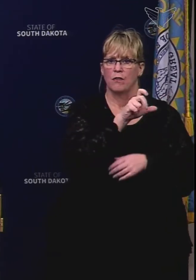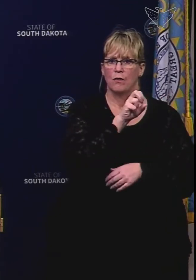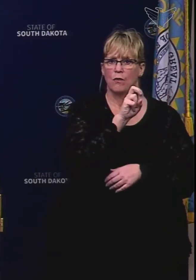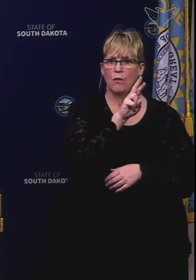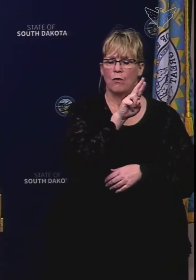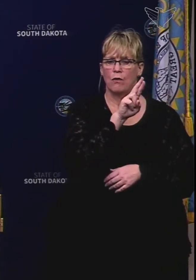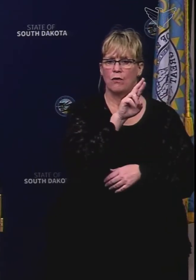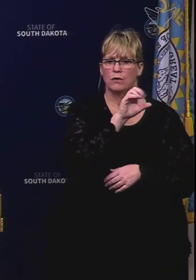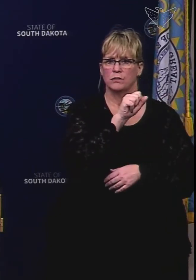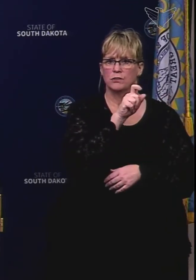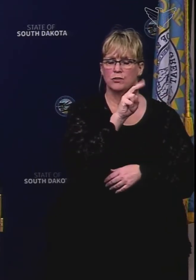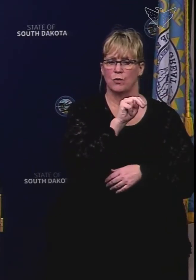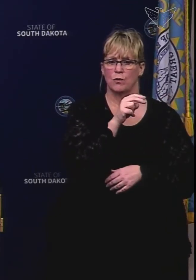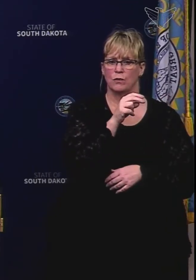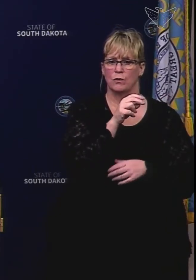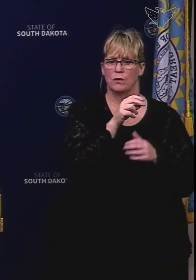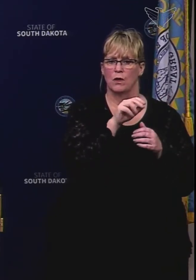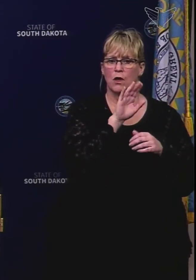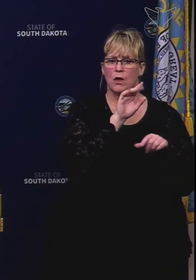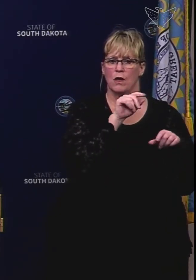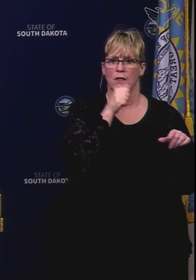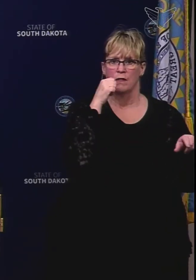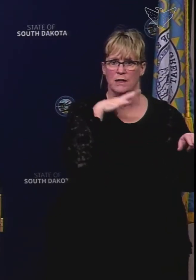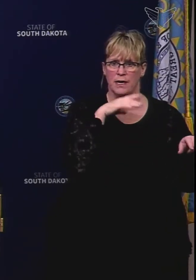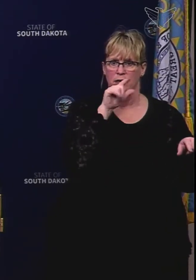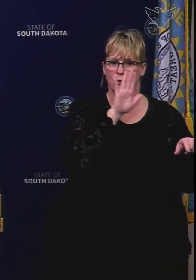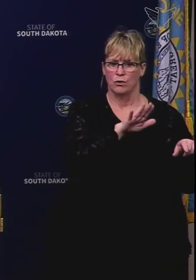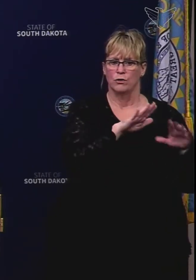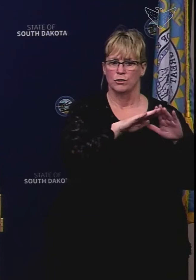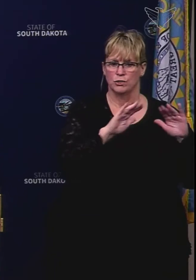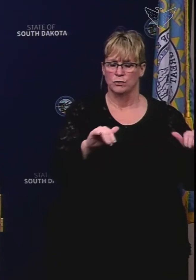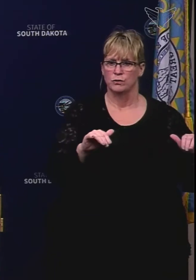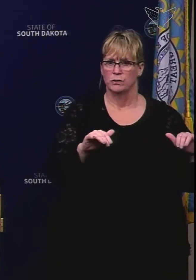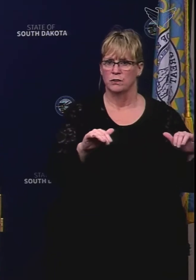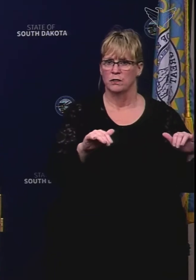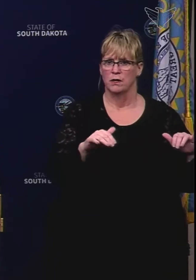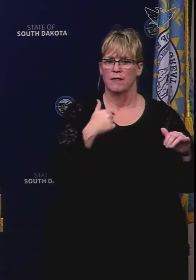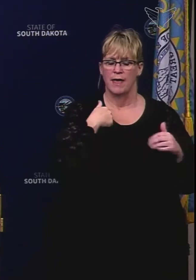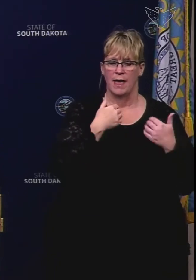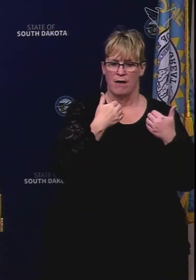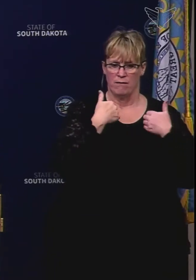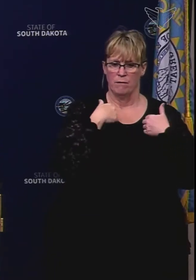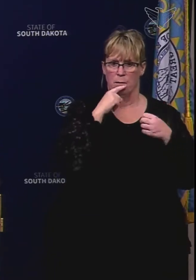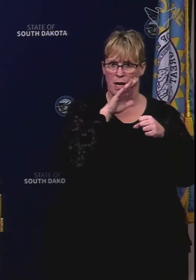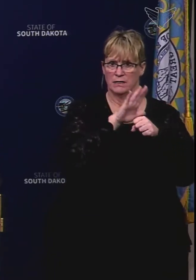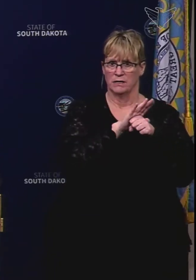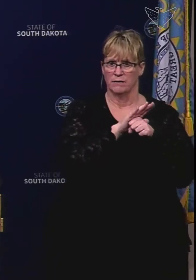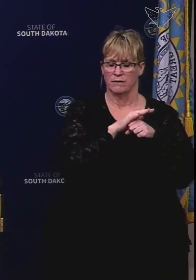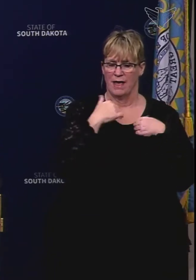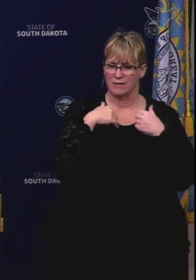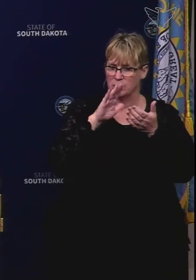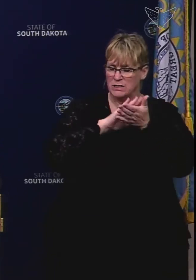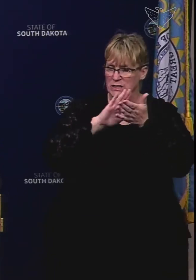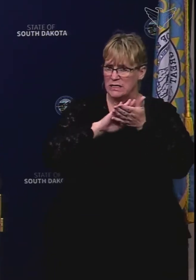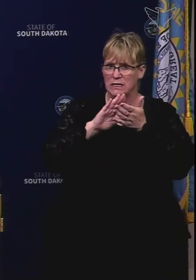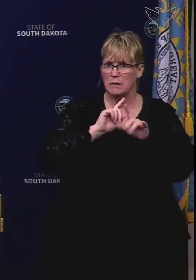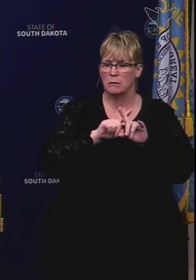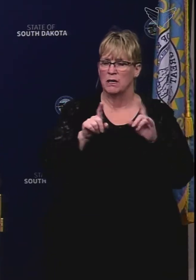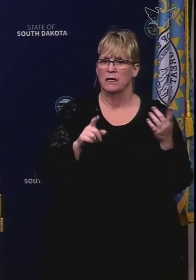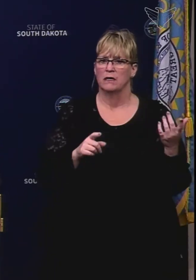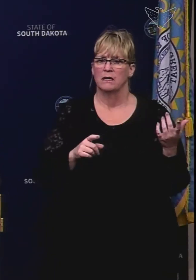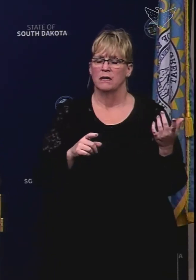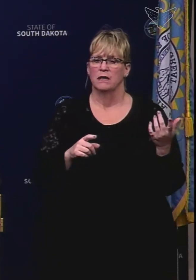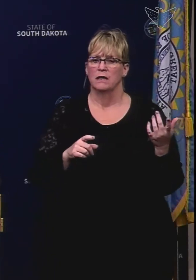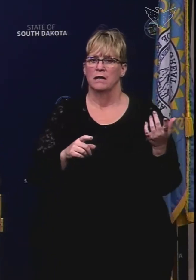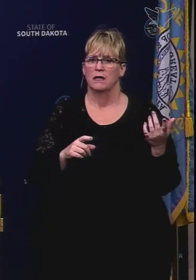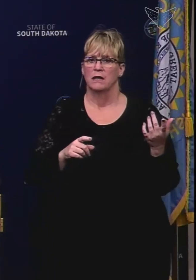tested positive. Her and her children have been moved to safe housing, and there's been cleaning, but the